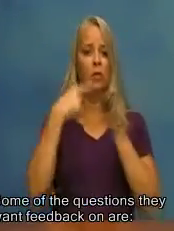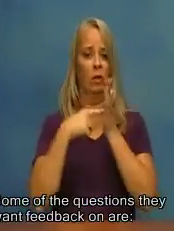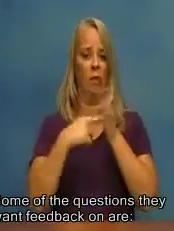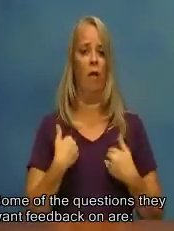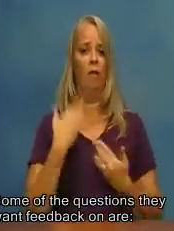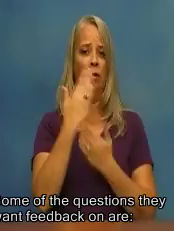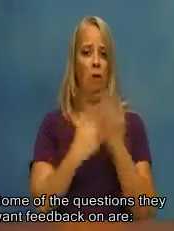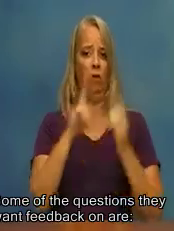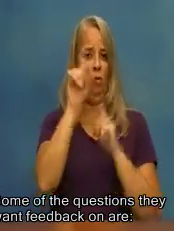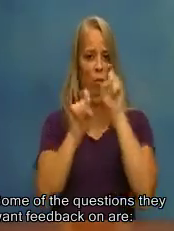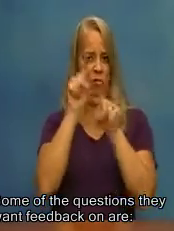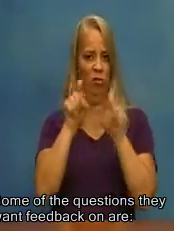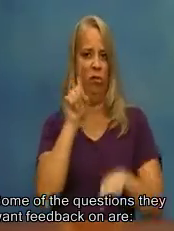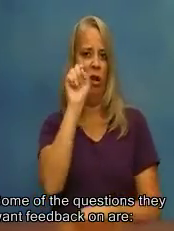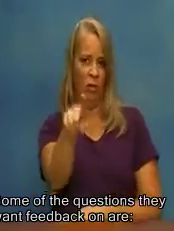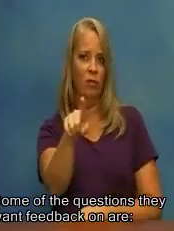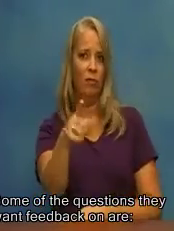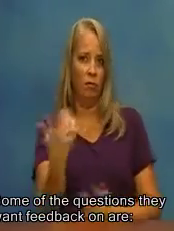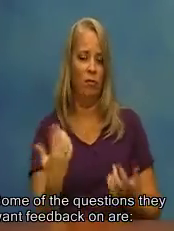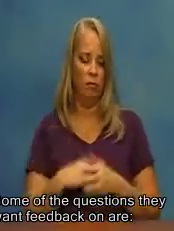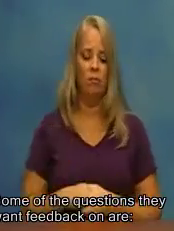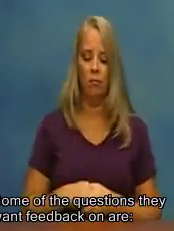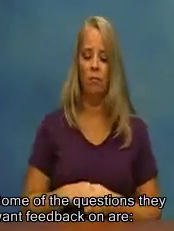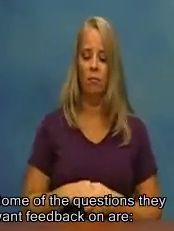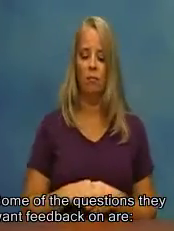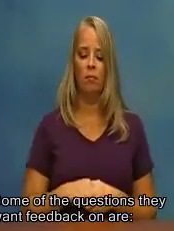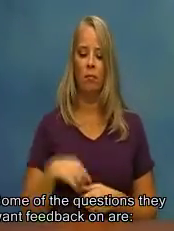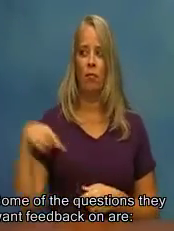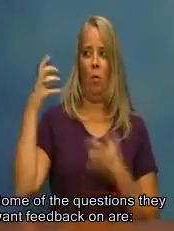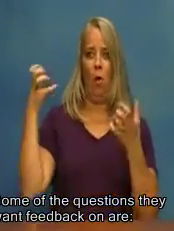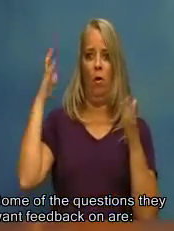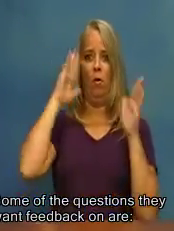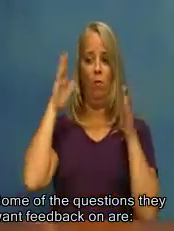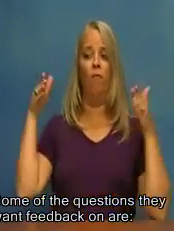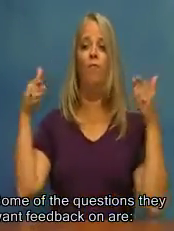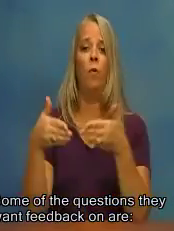Some of the questions they want feedback on are...